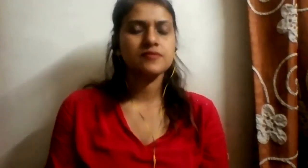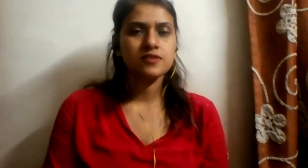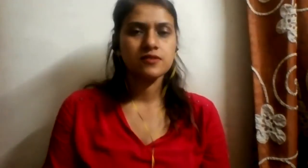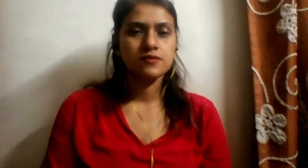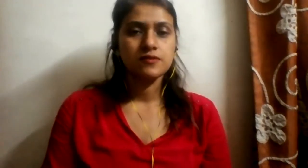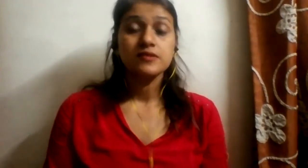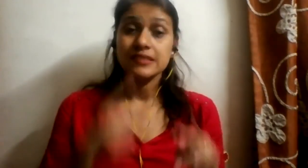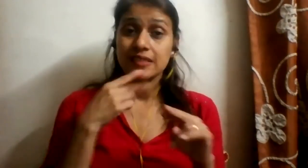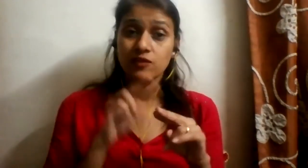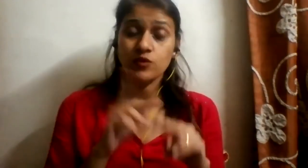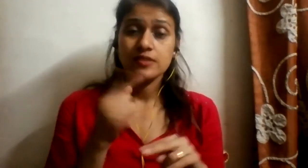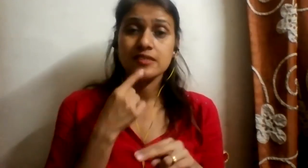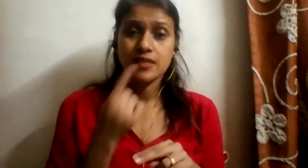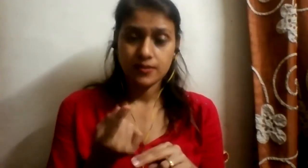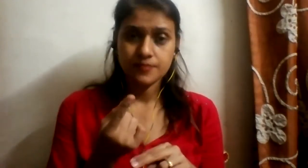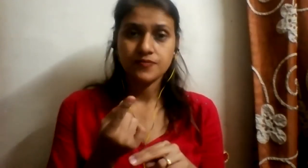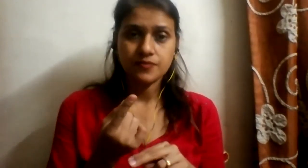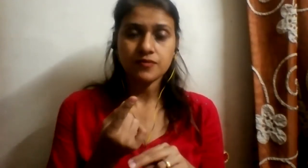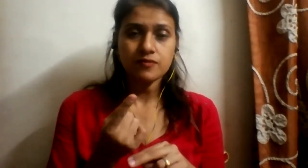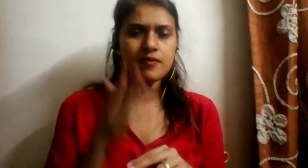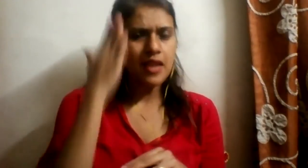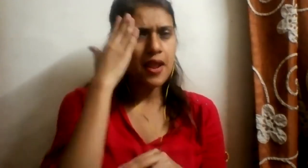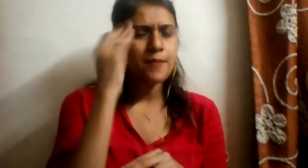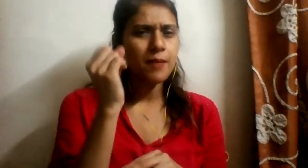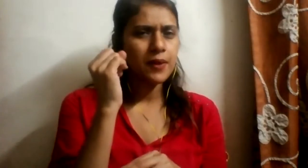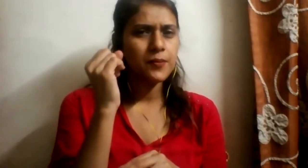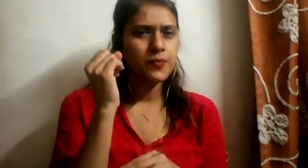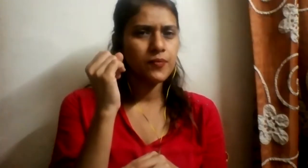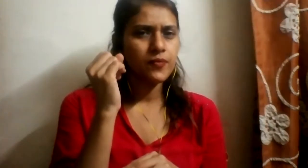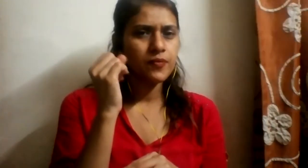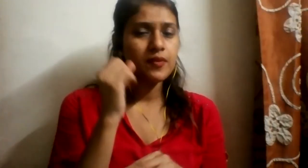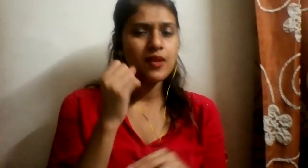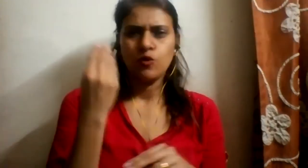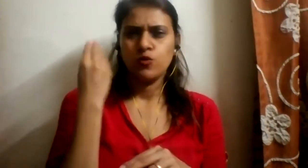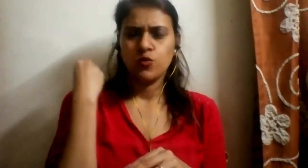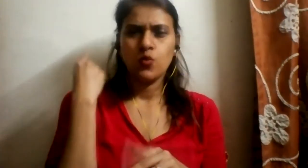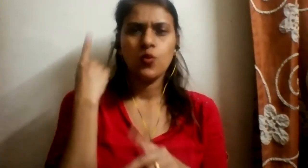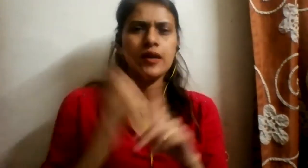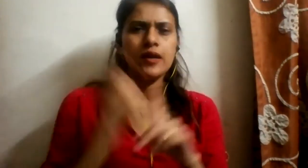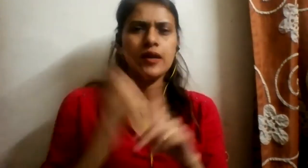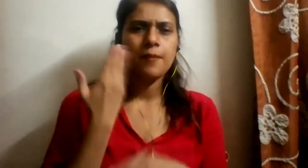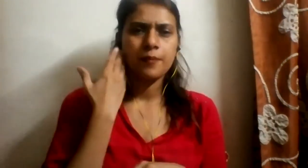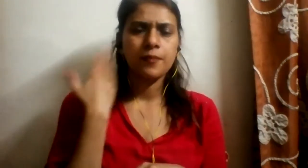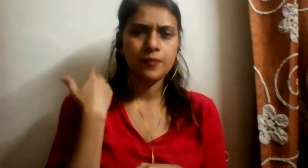say, people, I remember until some time ago, every public bus, you'll find some of the